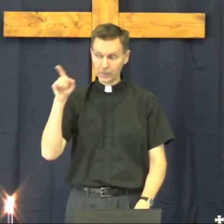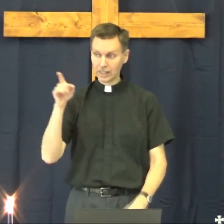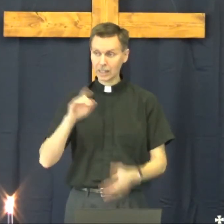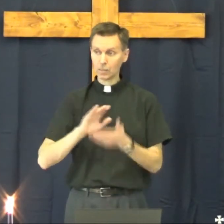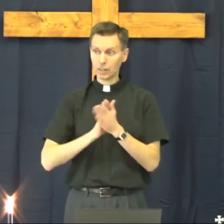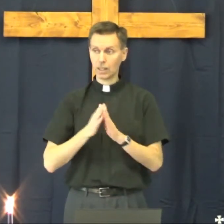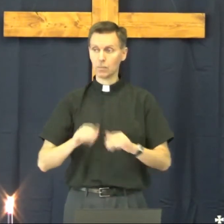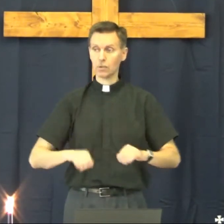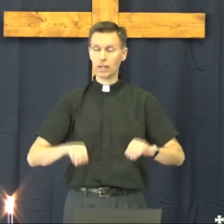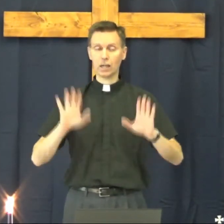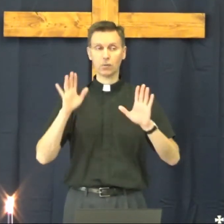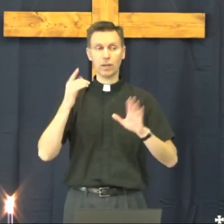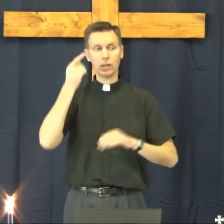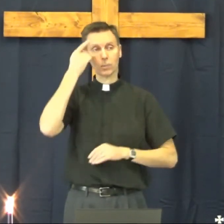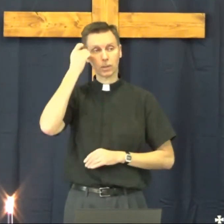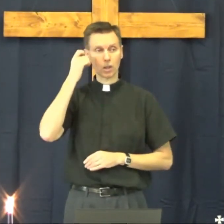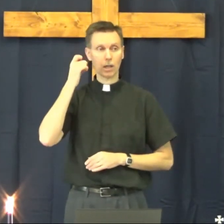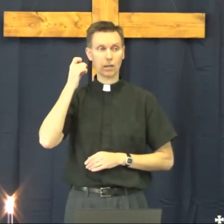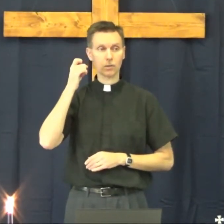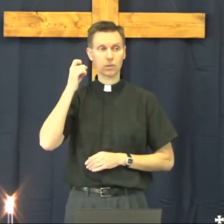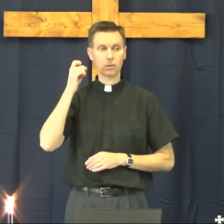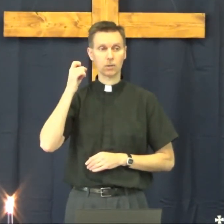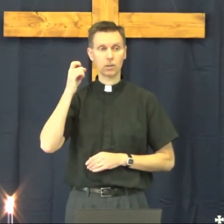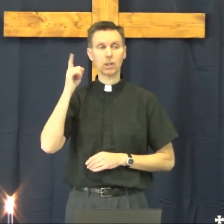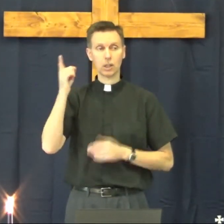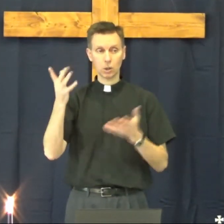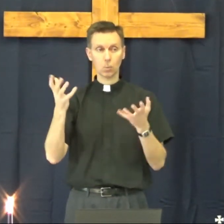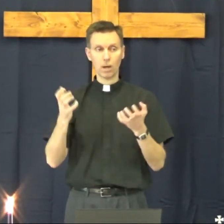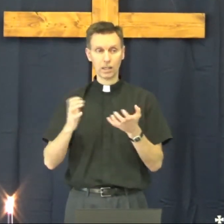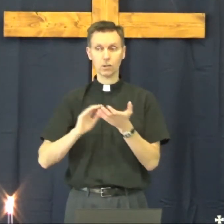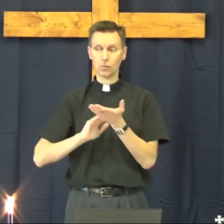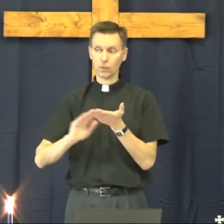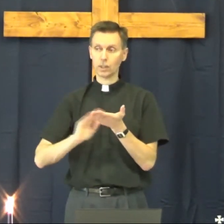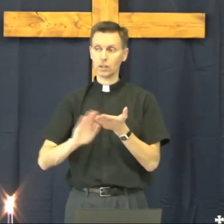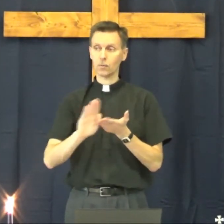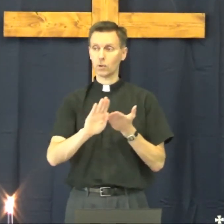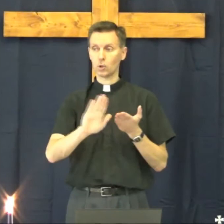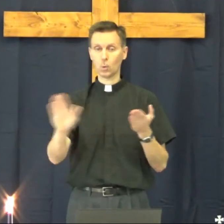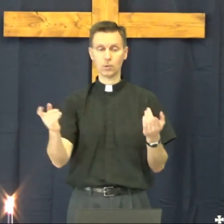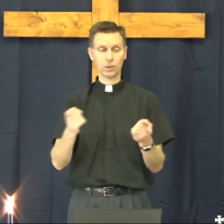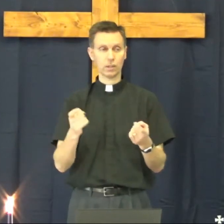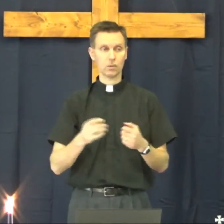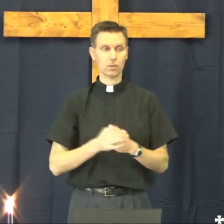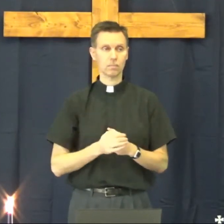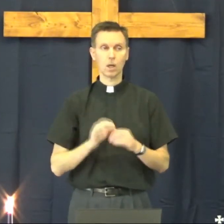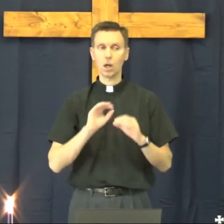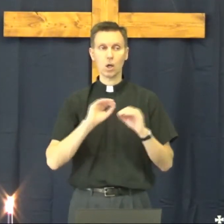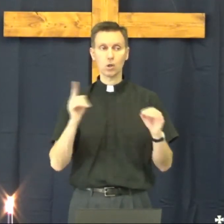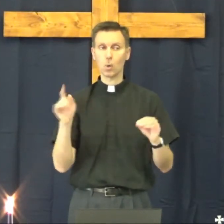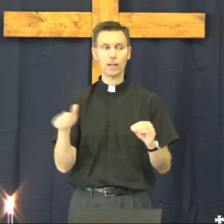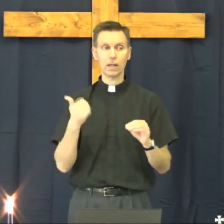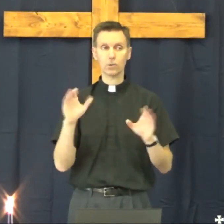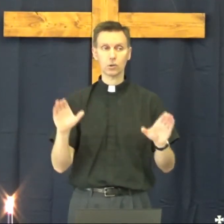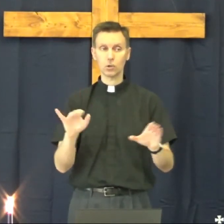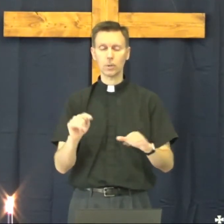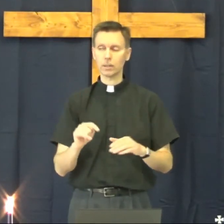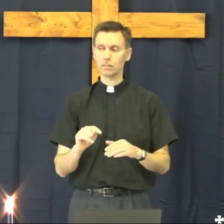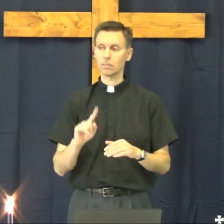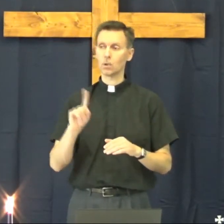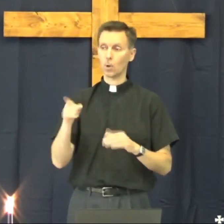He became the sacrifice because he wanted to forgive your sins. No one else could do it,